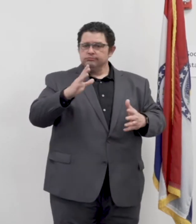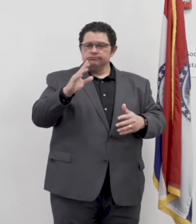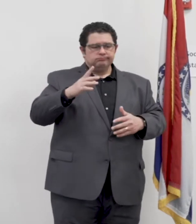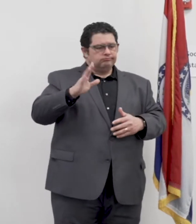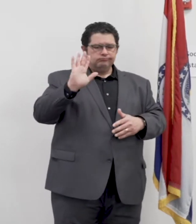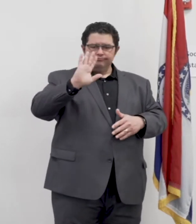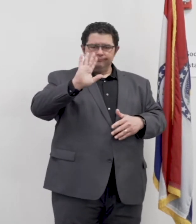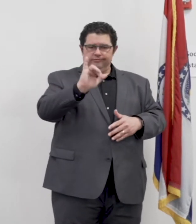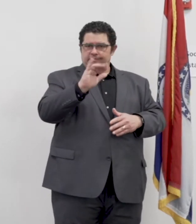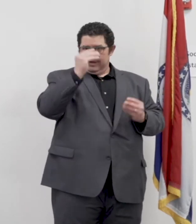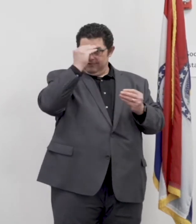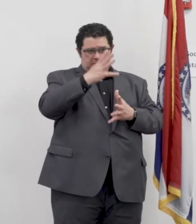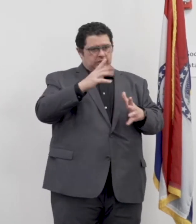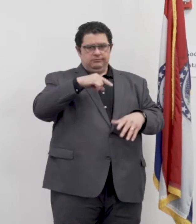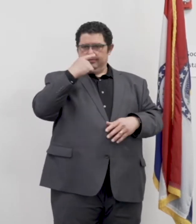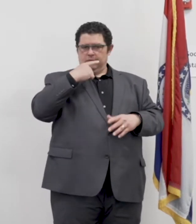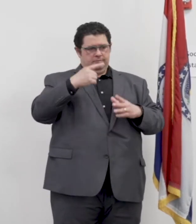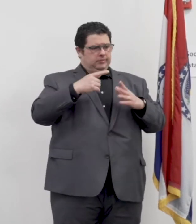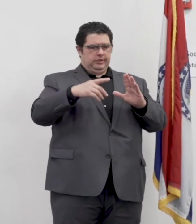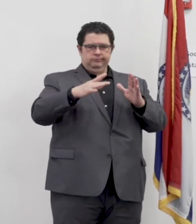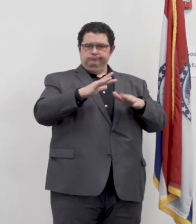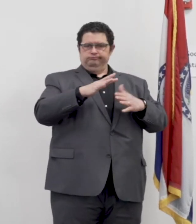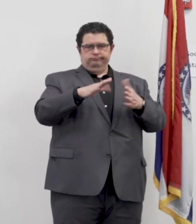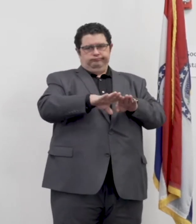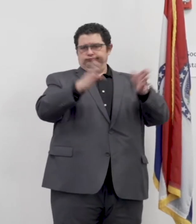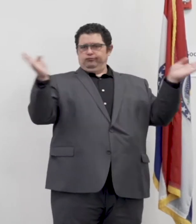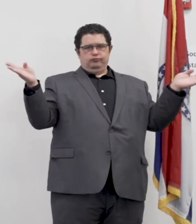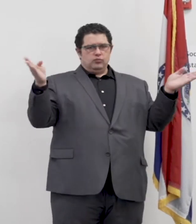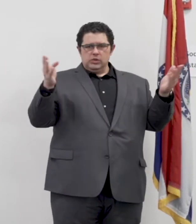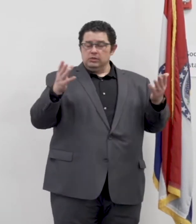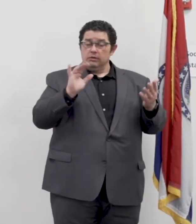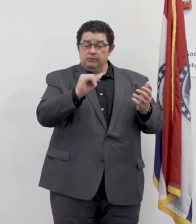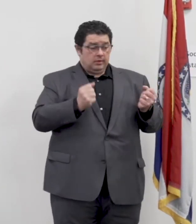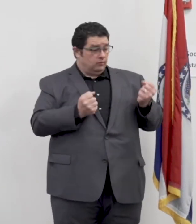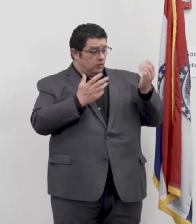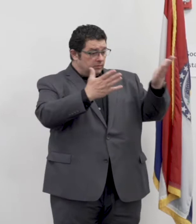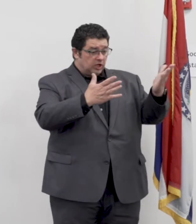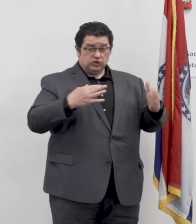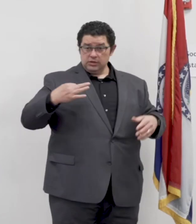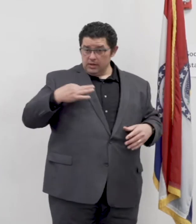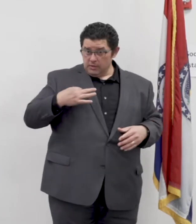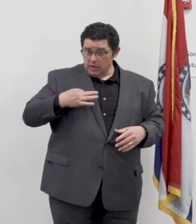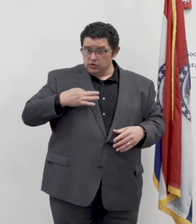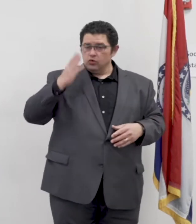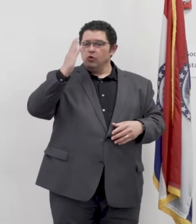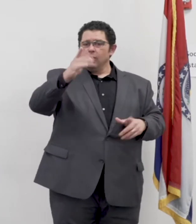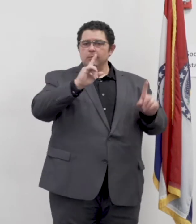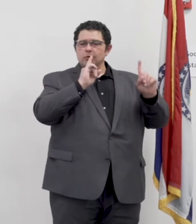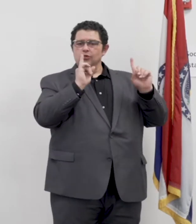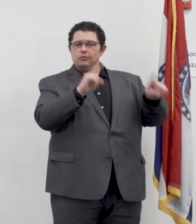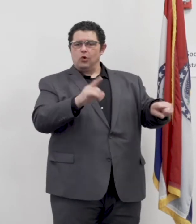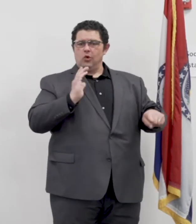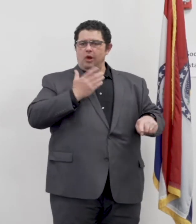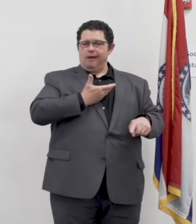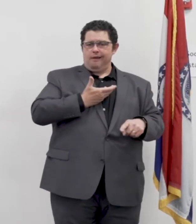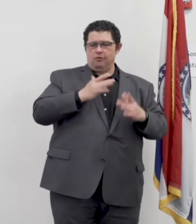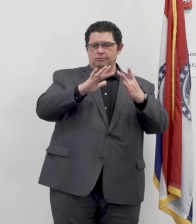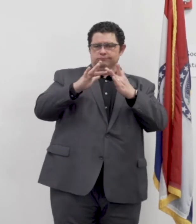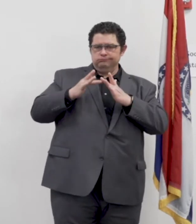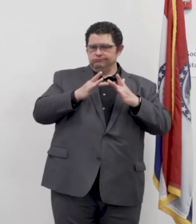documents. The process, the recommendations, and the applications will be reported on our transparency portal